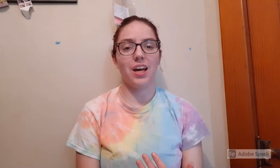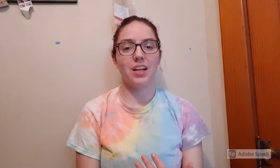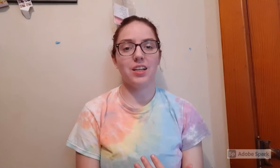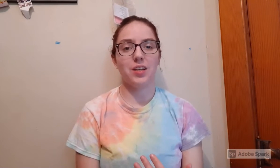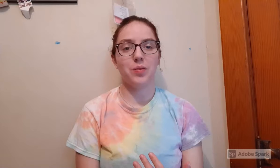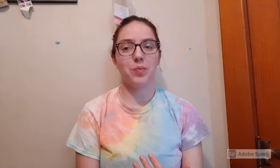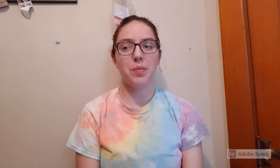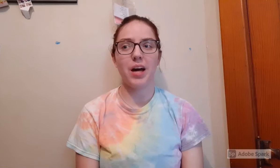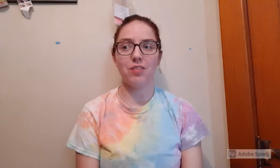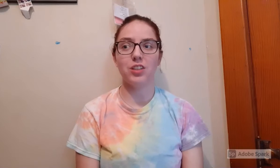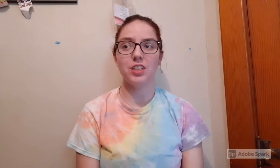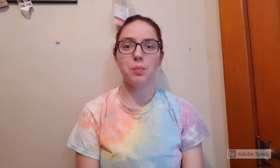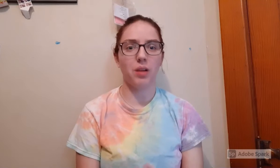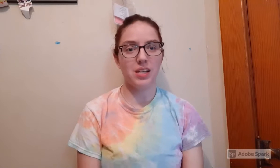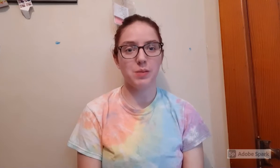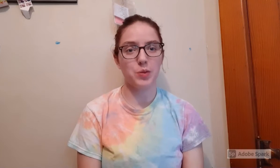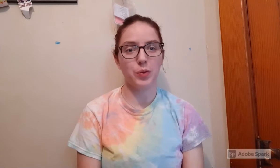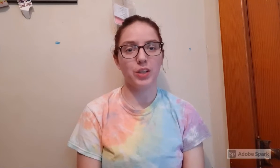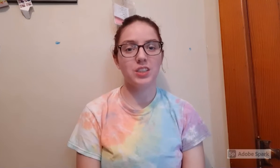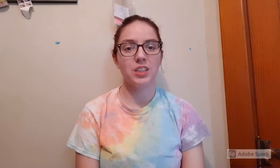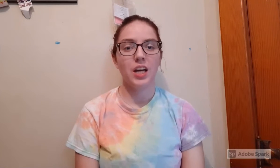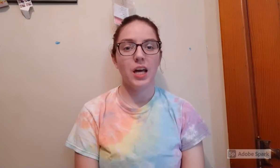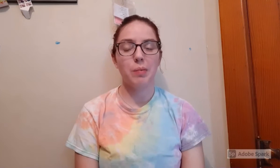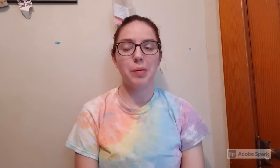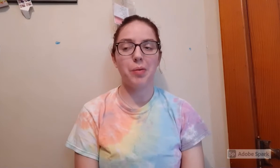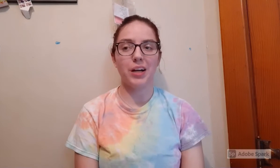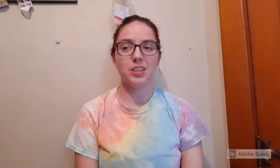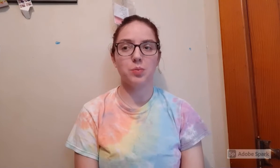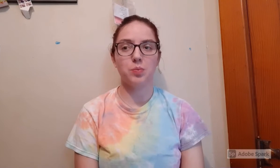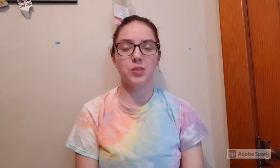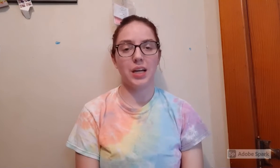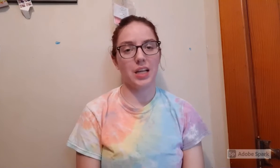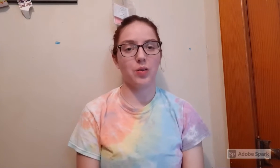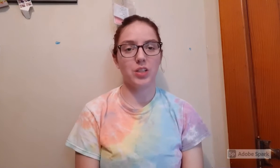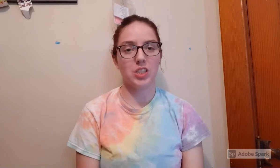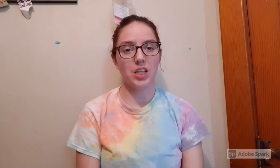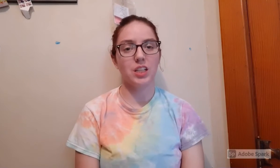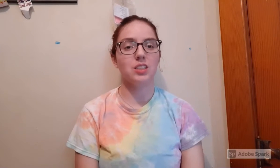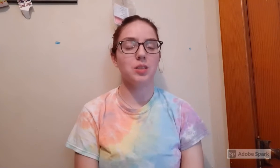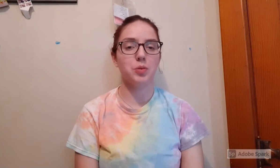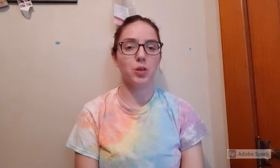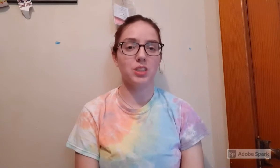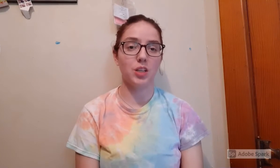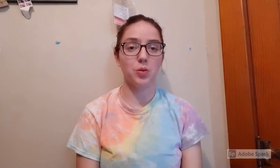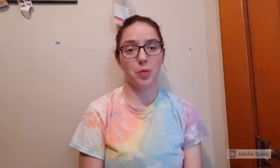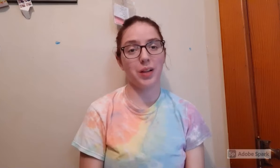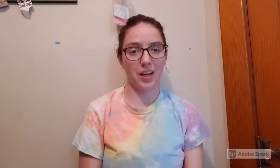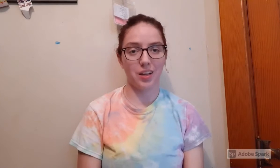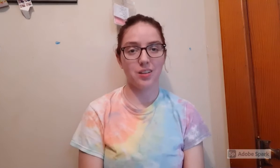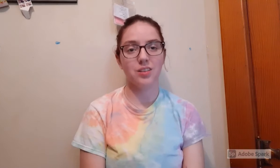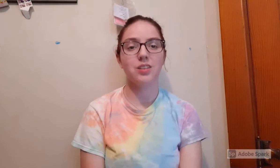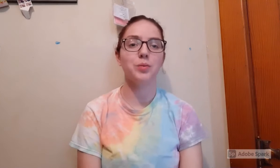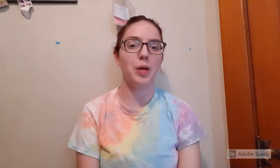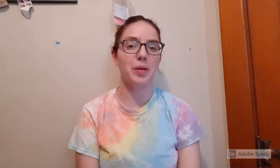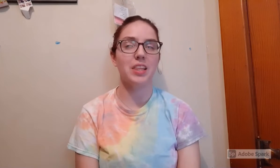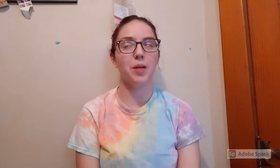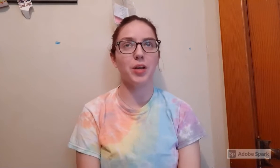and maybe after this play some sports and maybe practice sign languaging some sports that you are playing. Maybe that'd be kind of